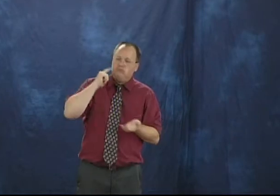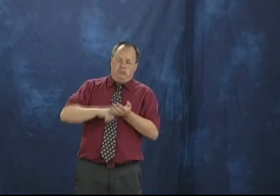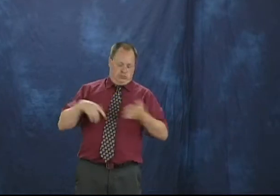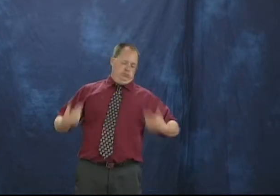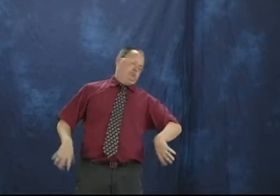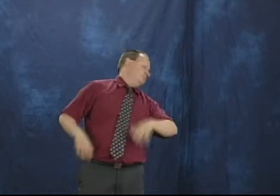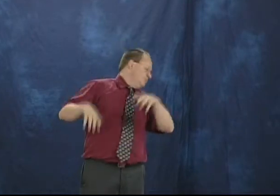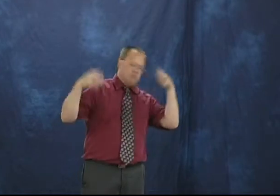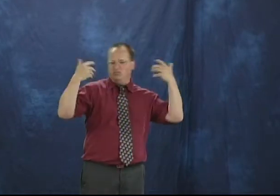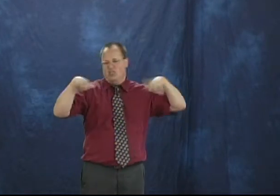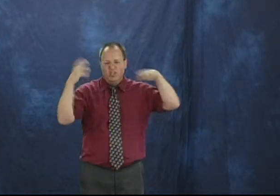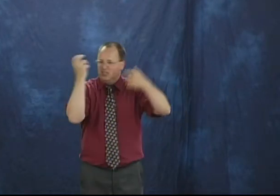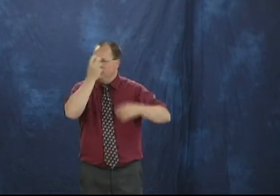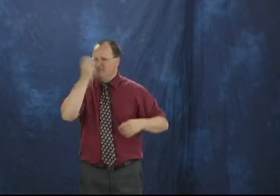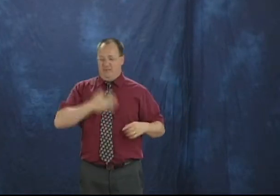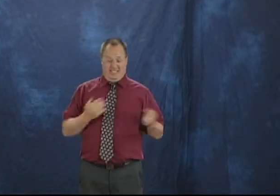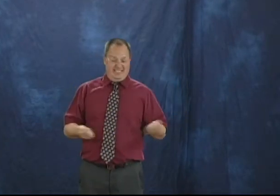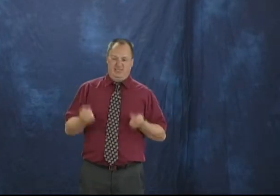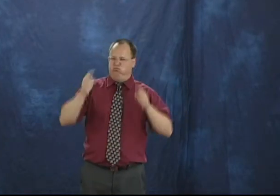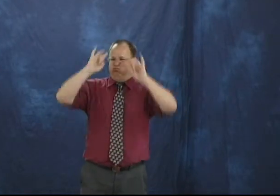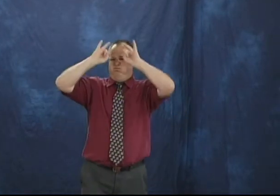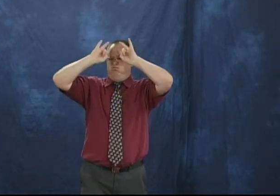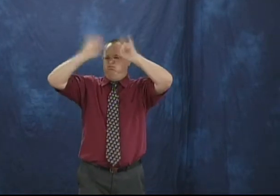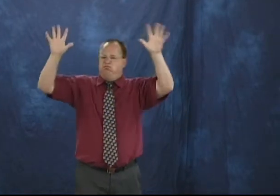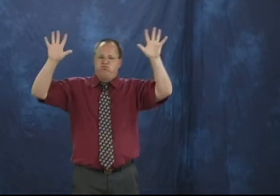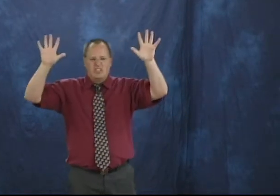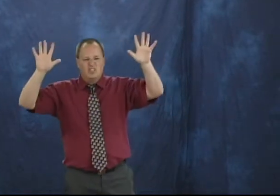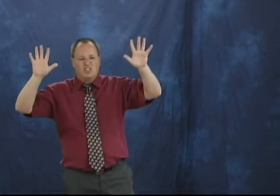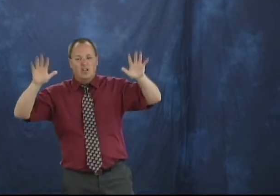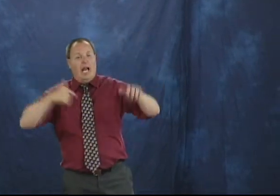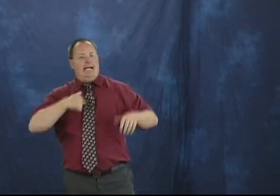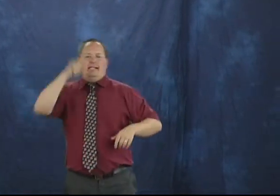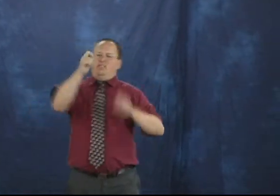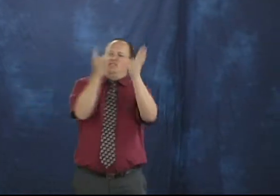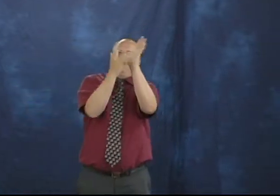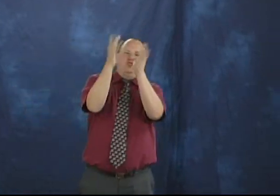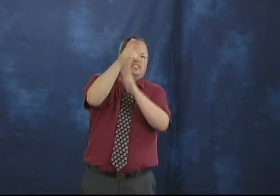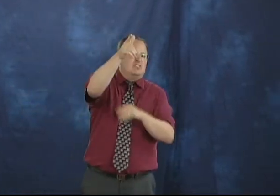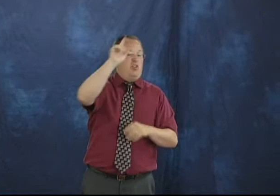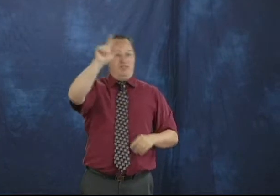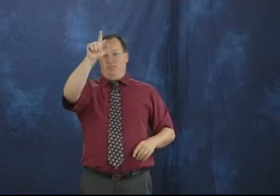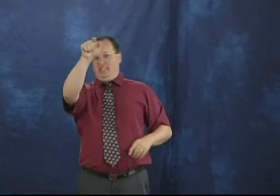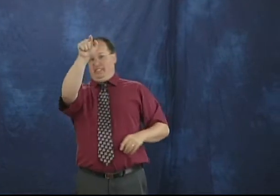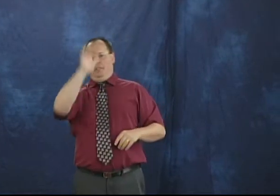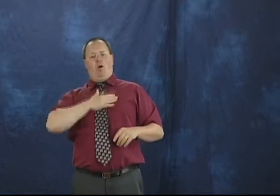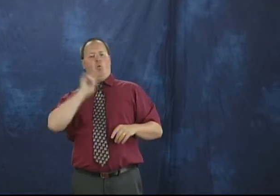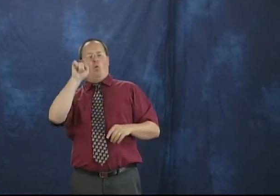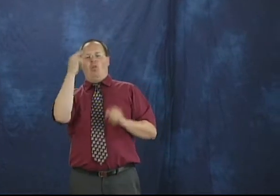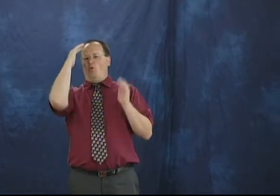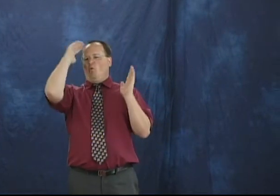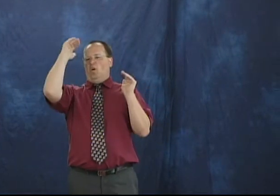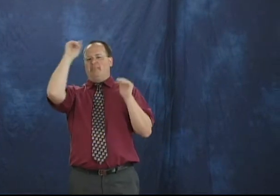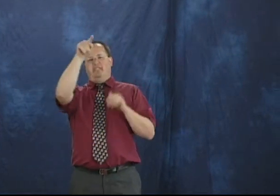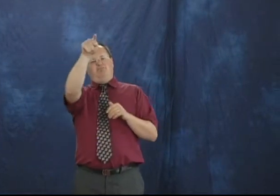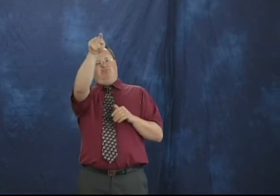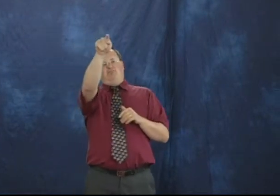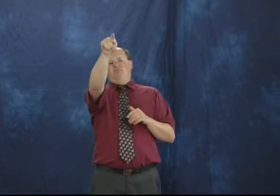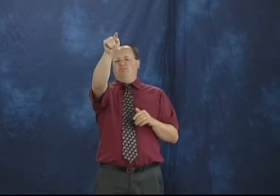My boss, that I told you about before, in the same way, did not see his sin.